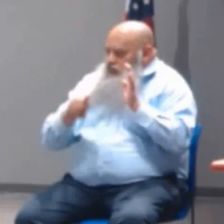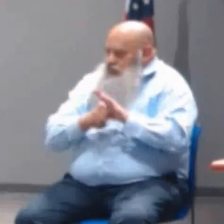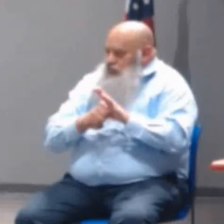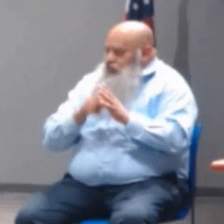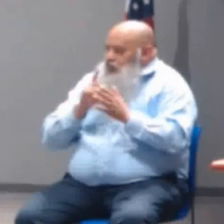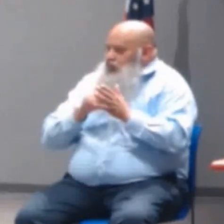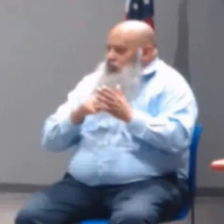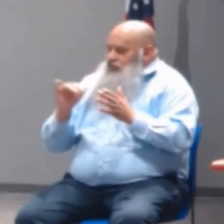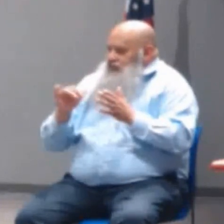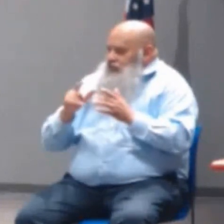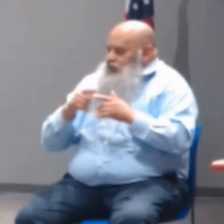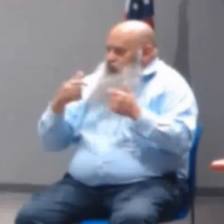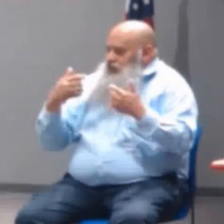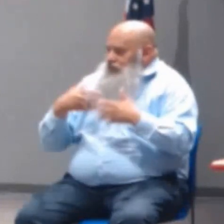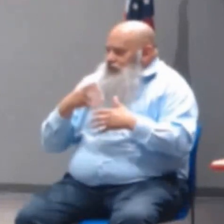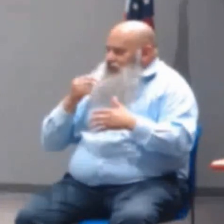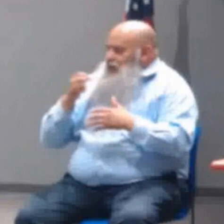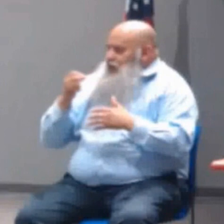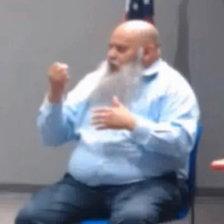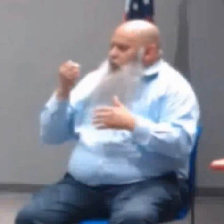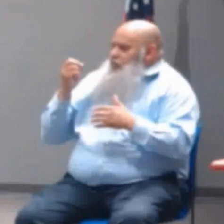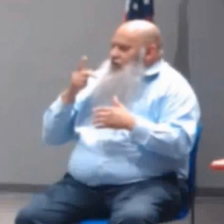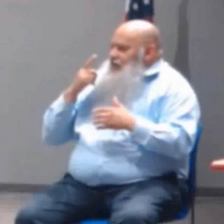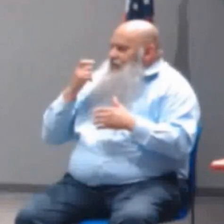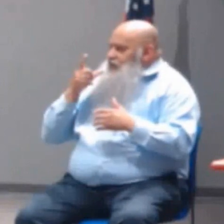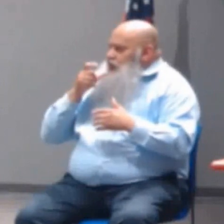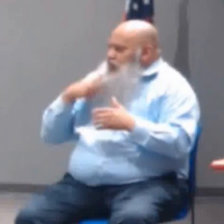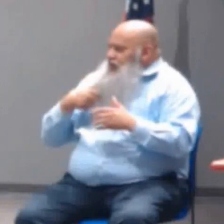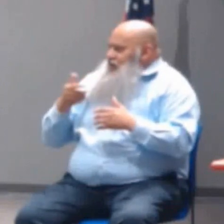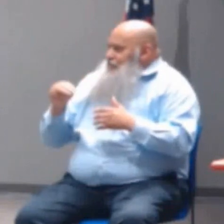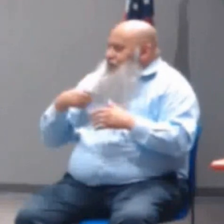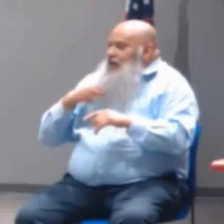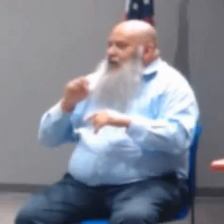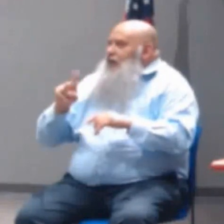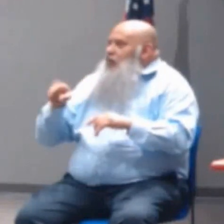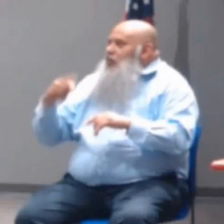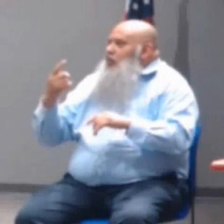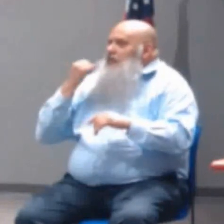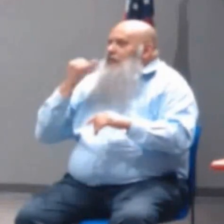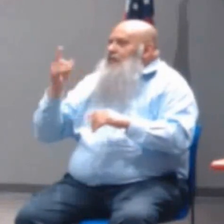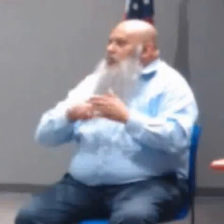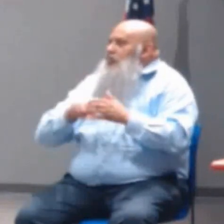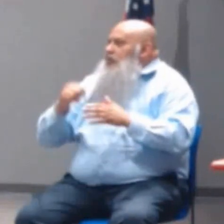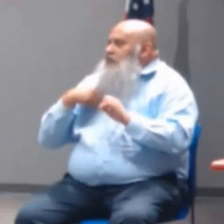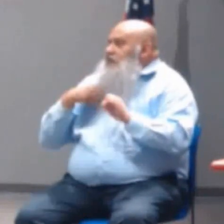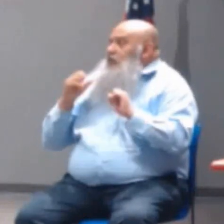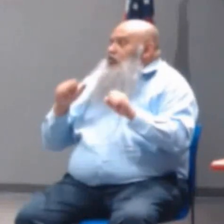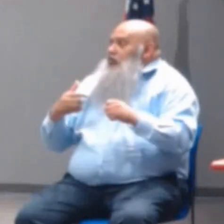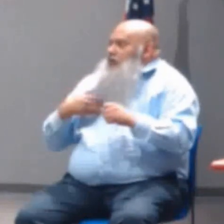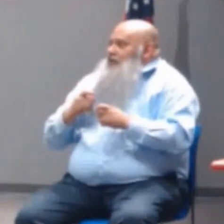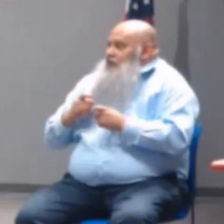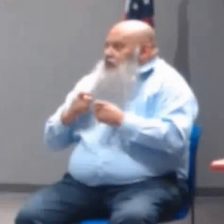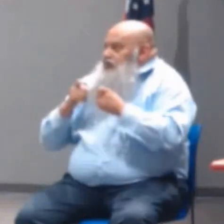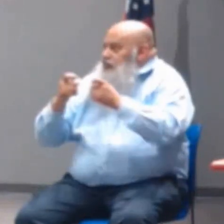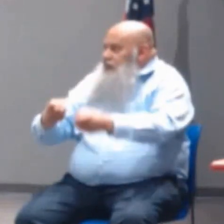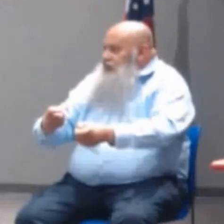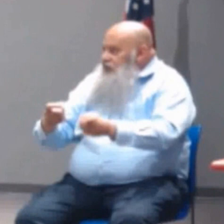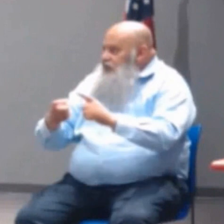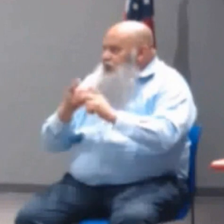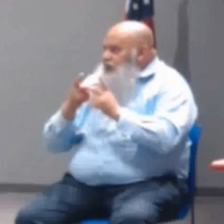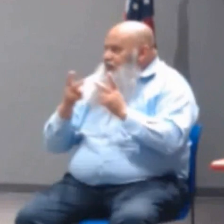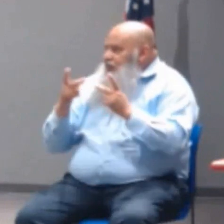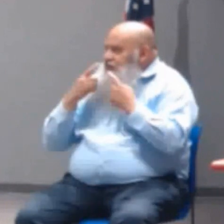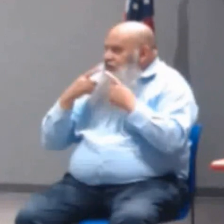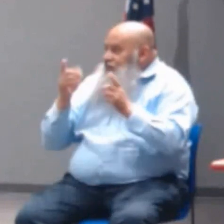know what it's like to hold back because of who I am. And I can only imagine what more I might have been able to contribute to a very